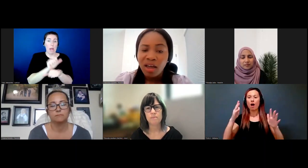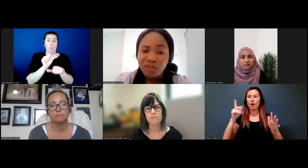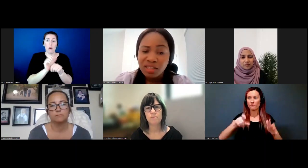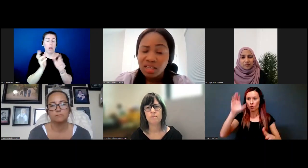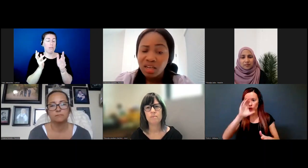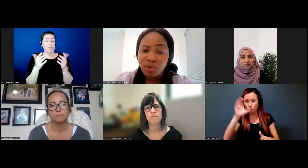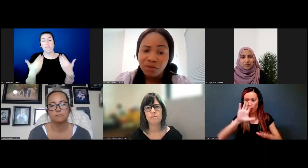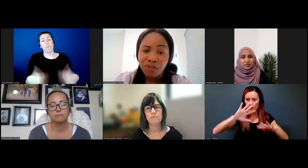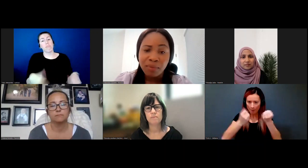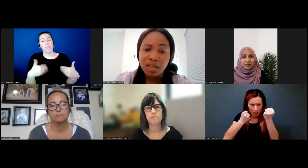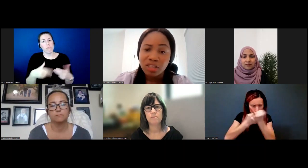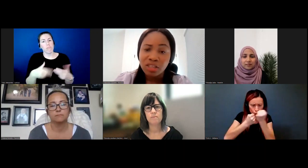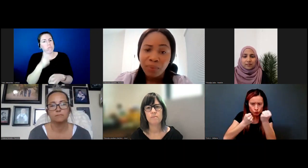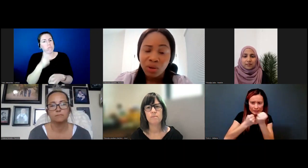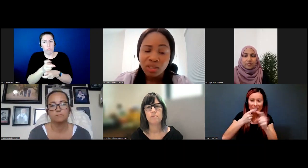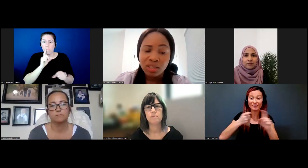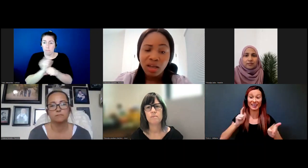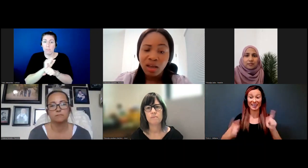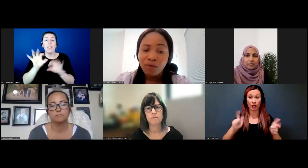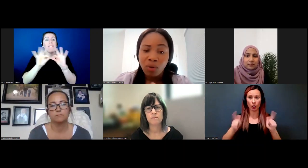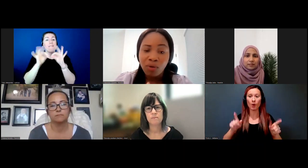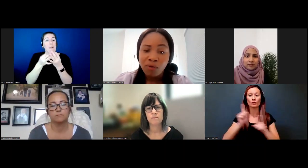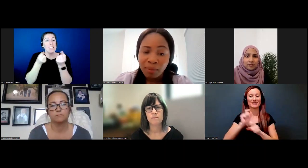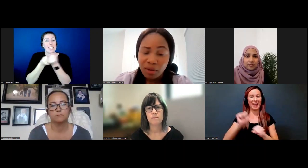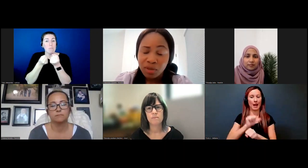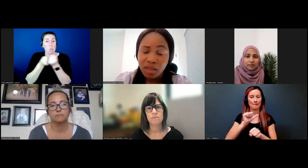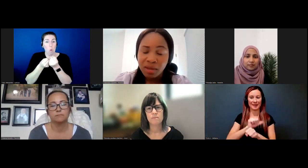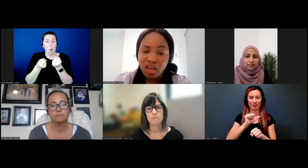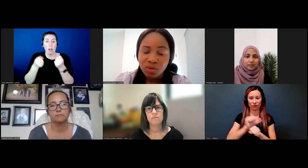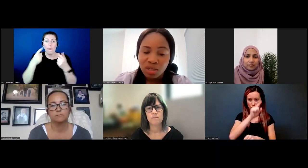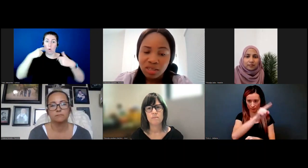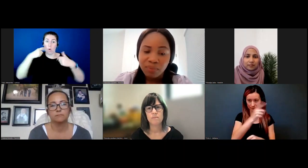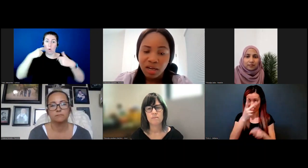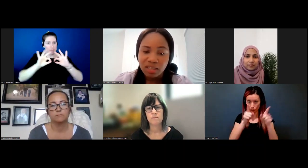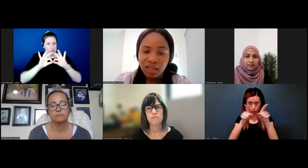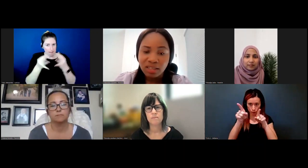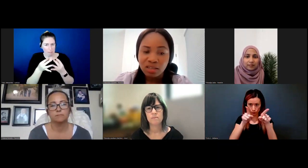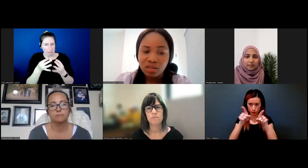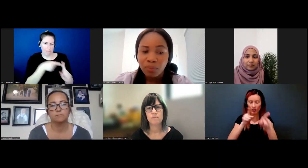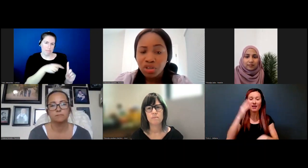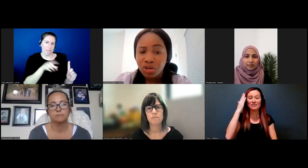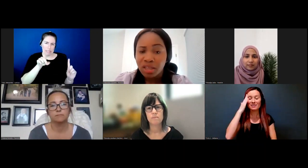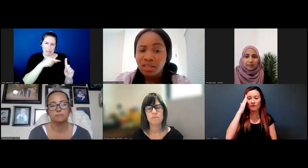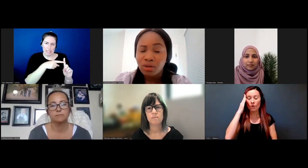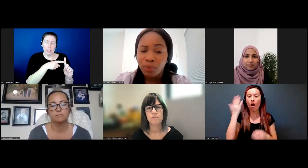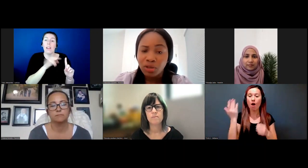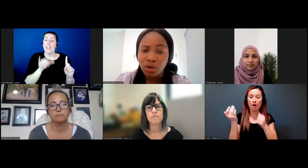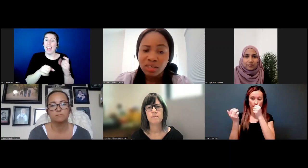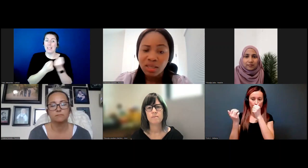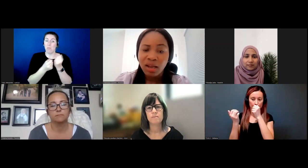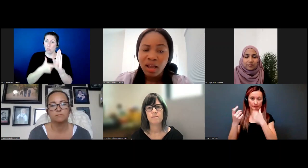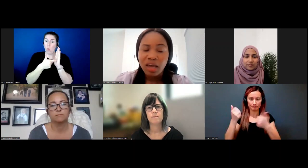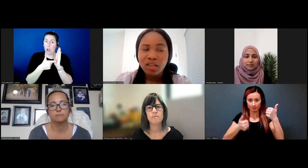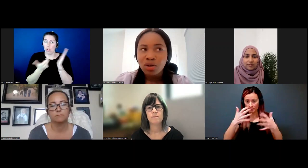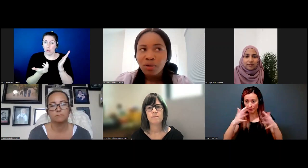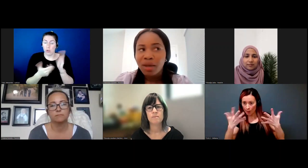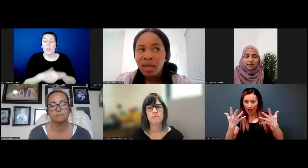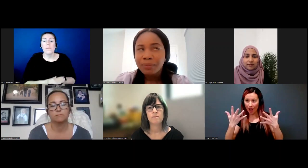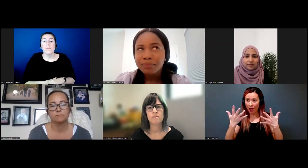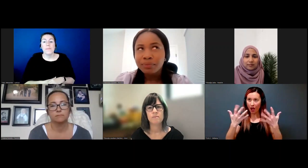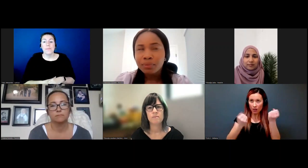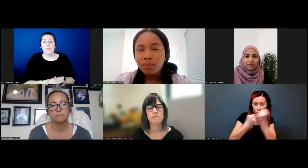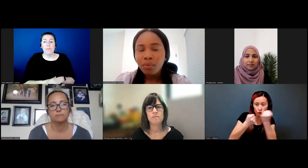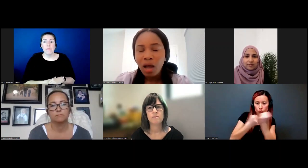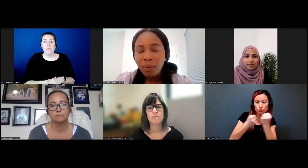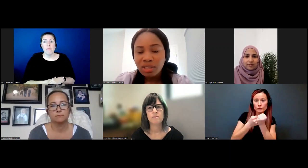the FSCD, who is the family support for family with kids with disability. That's the support unit that support us. It took